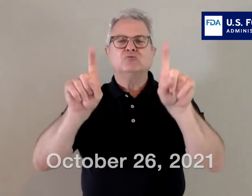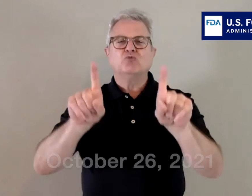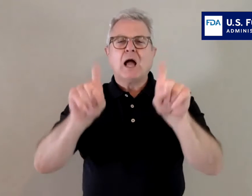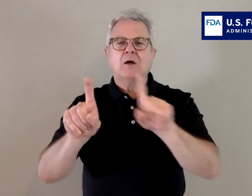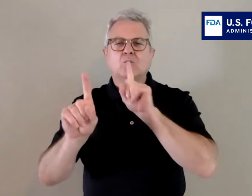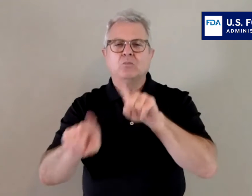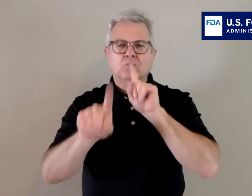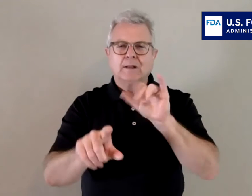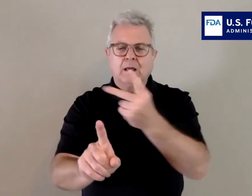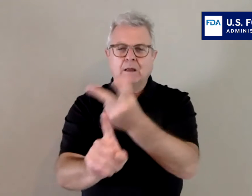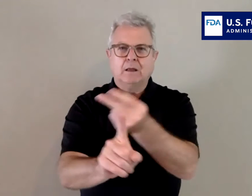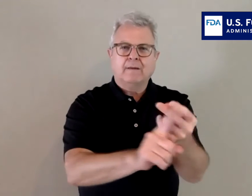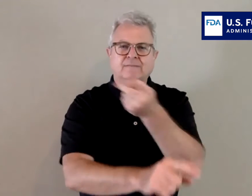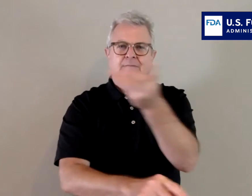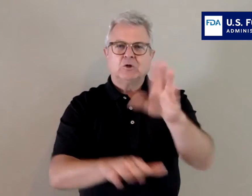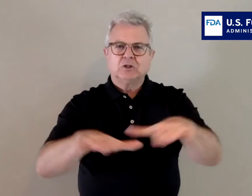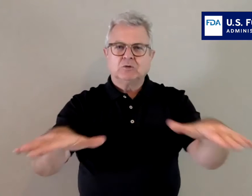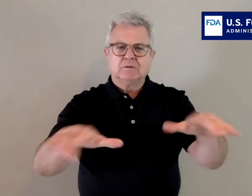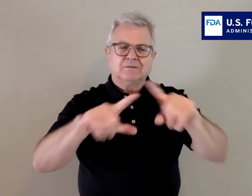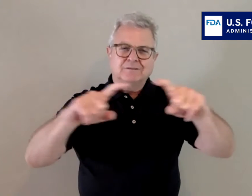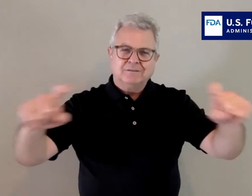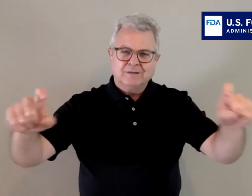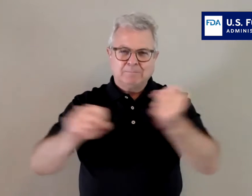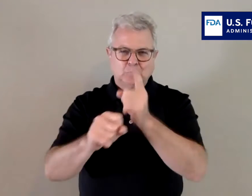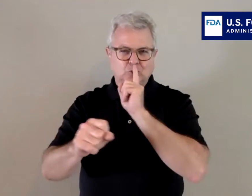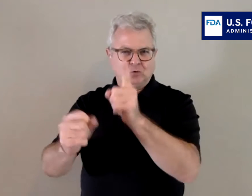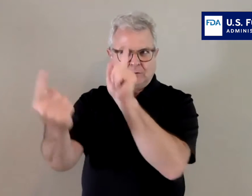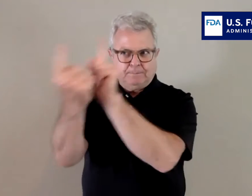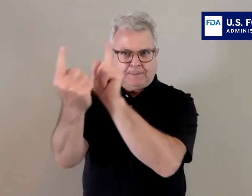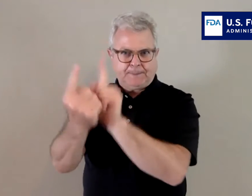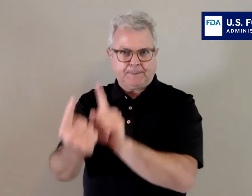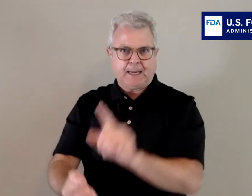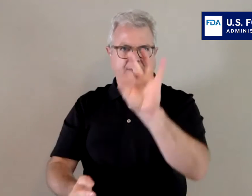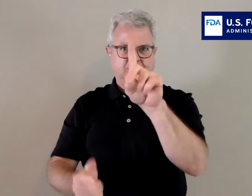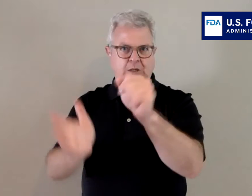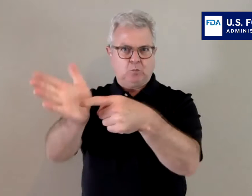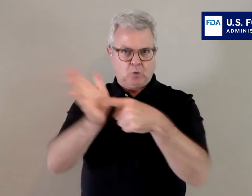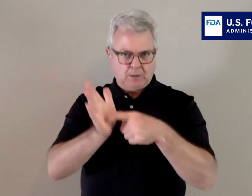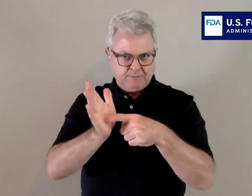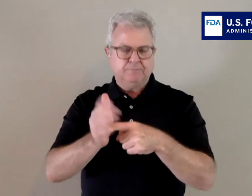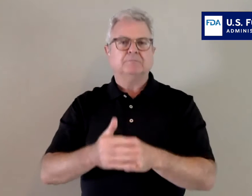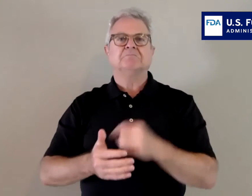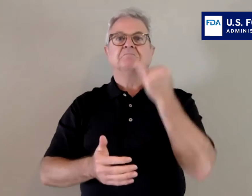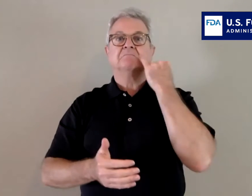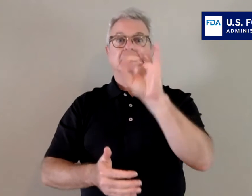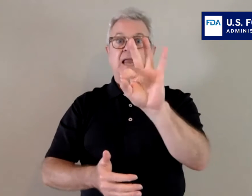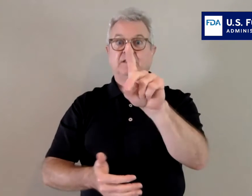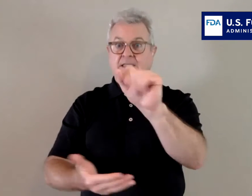application and their trial run reports from vaccinating children to make sure that they have met all of the